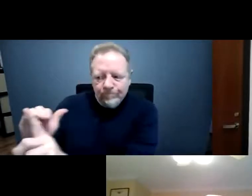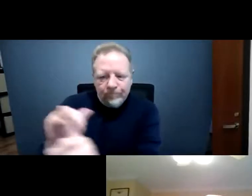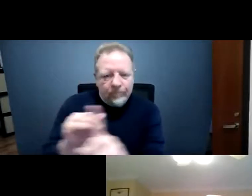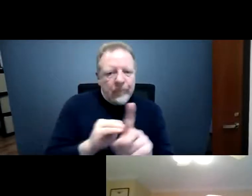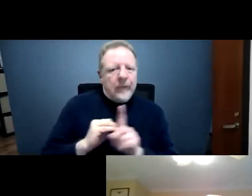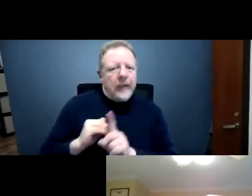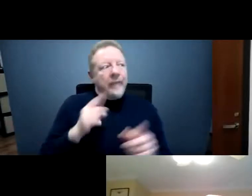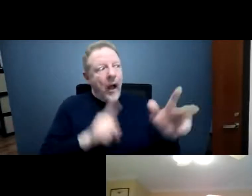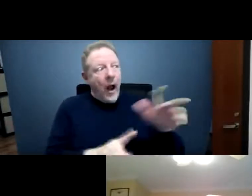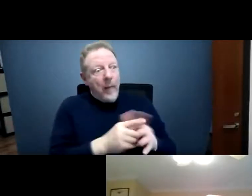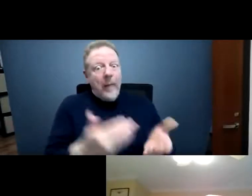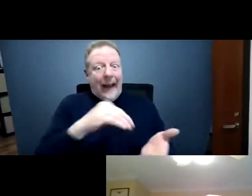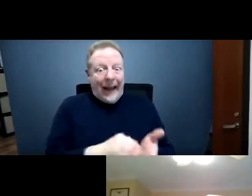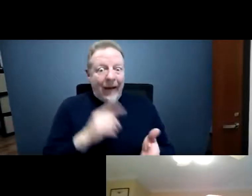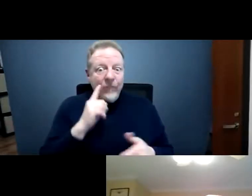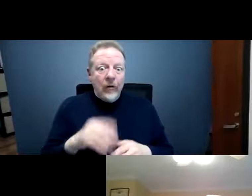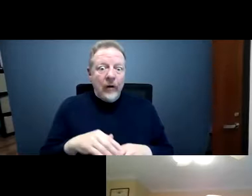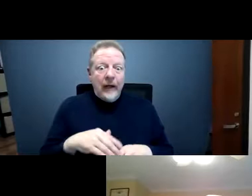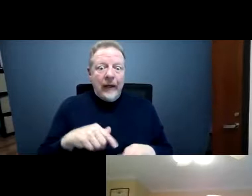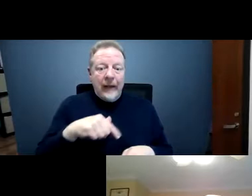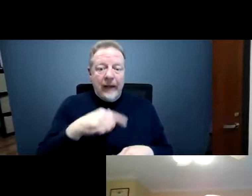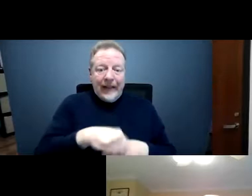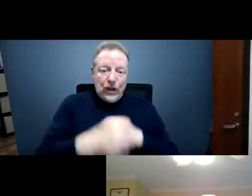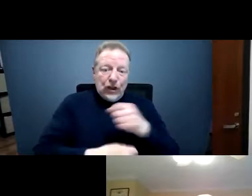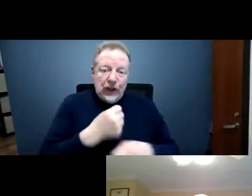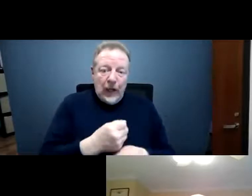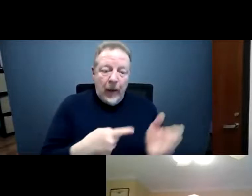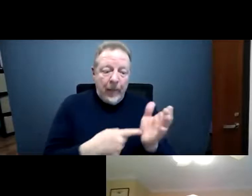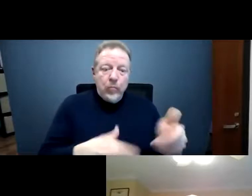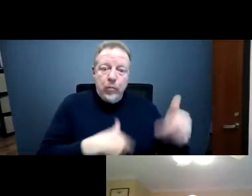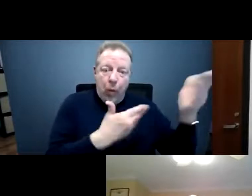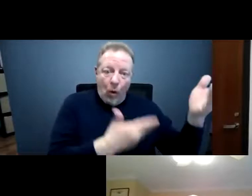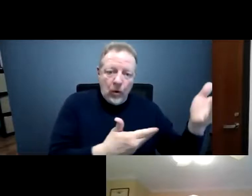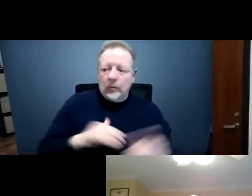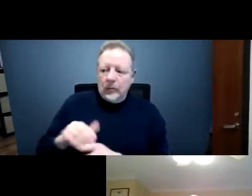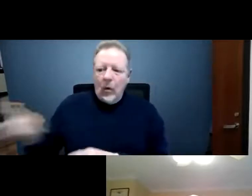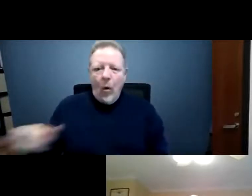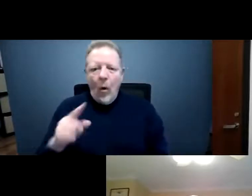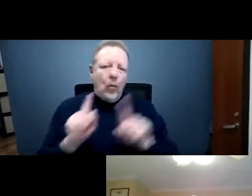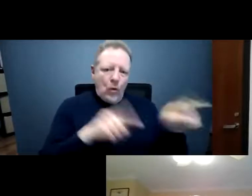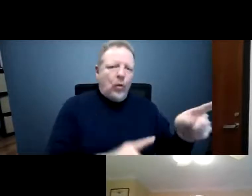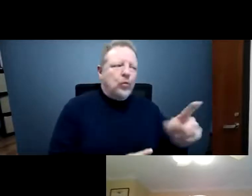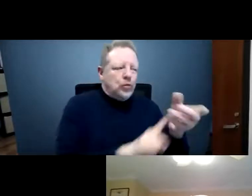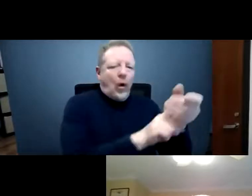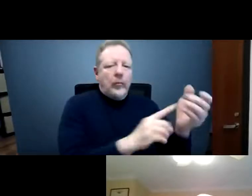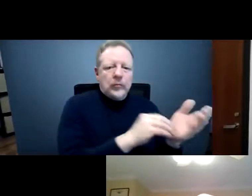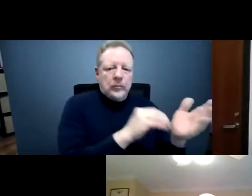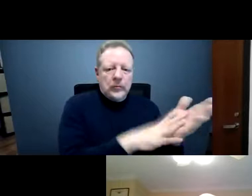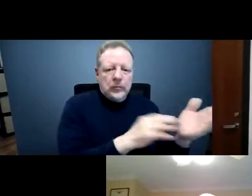because I know now that we're in early March, I believe the legislative agenda will start kicking up